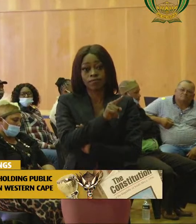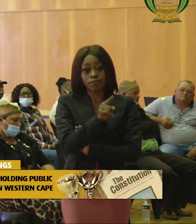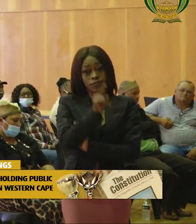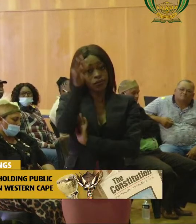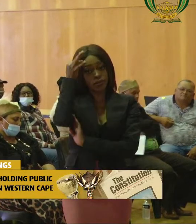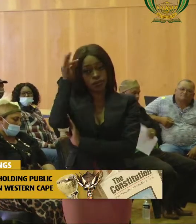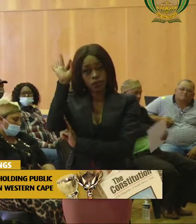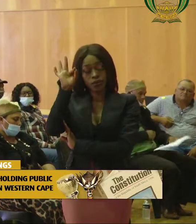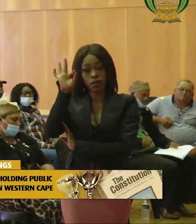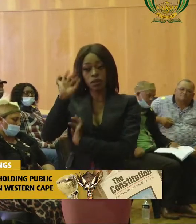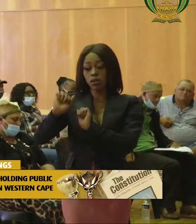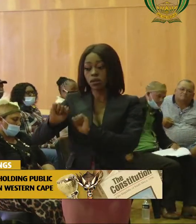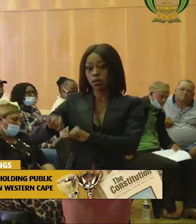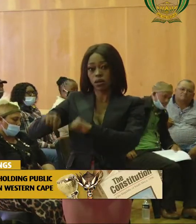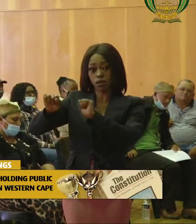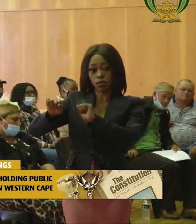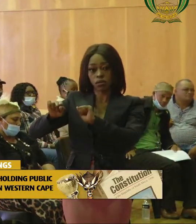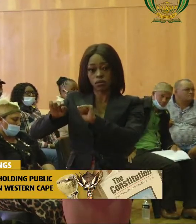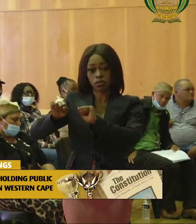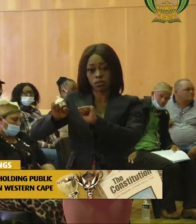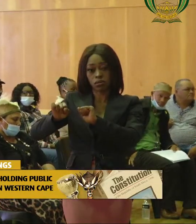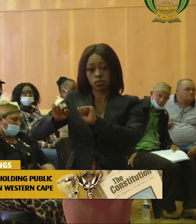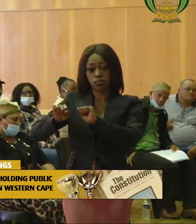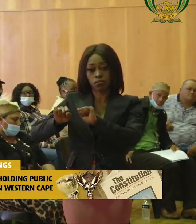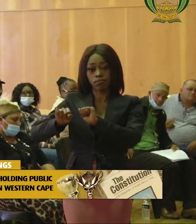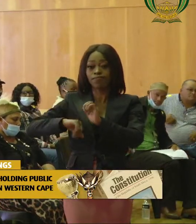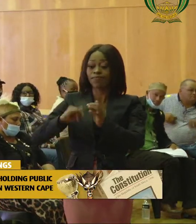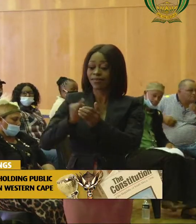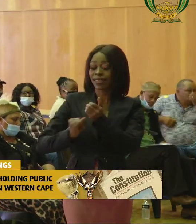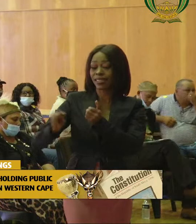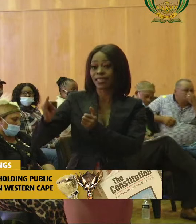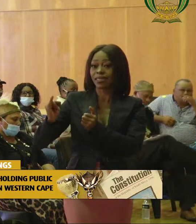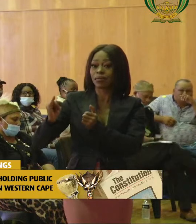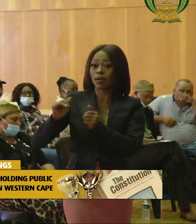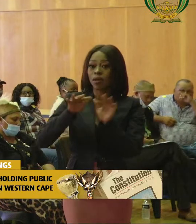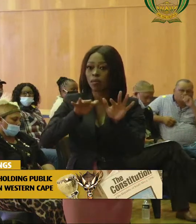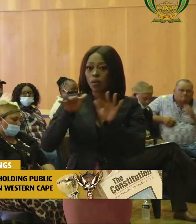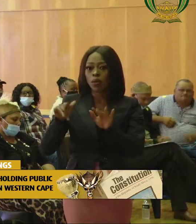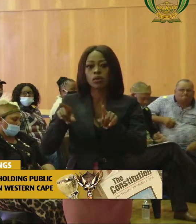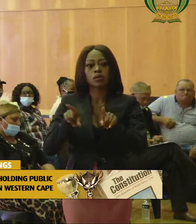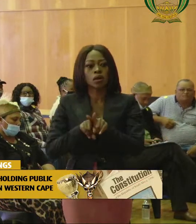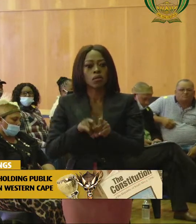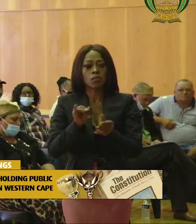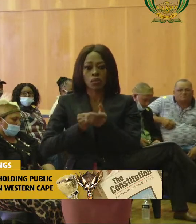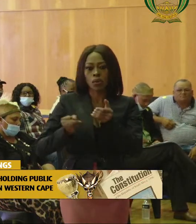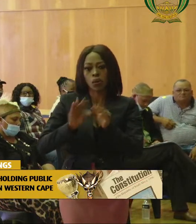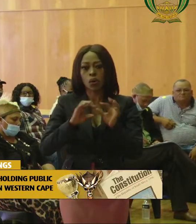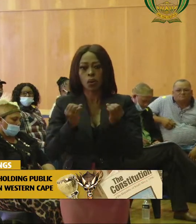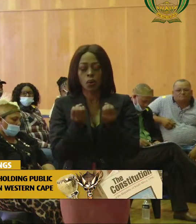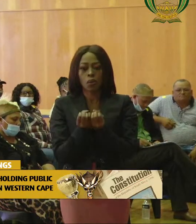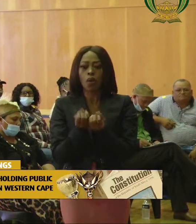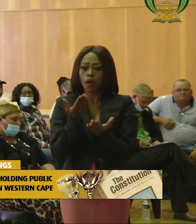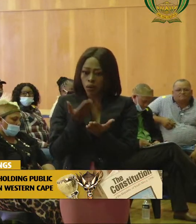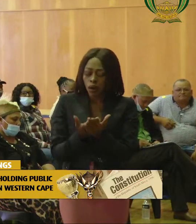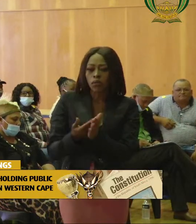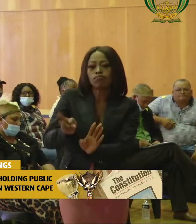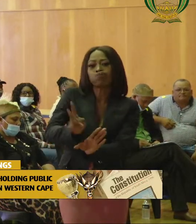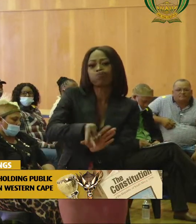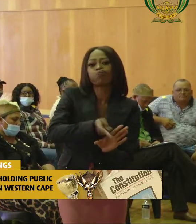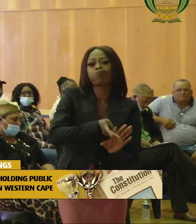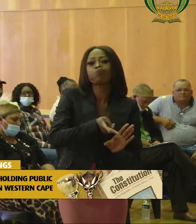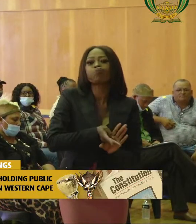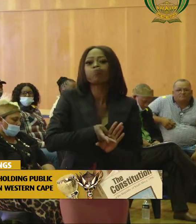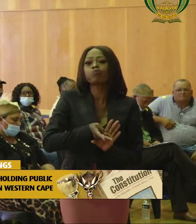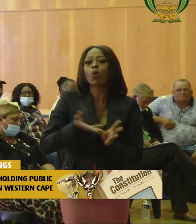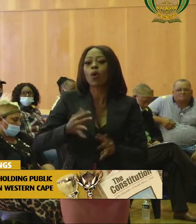urhulumente evuma ukuthi i-independent le mibutho izimeleyo bakwazi ukungenela ulonyulo